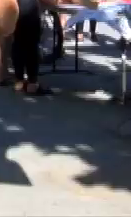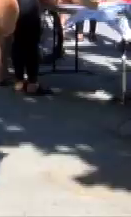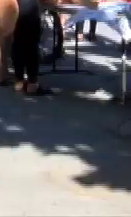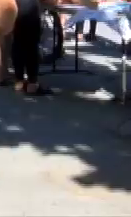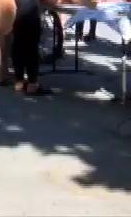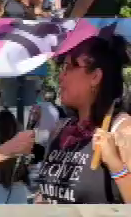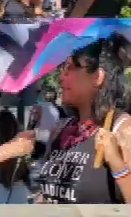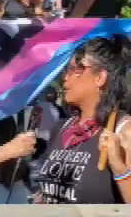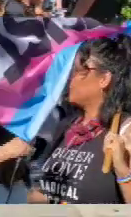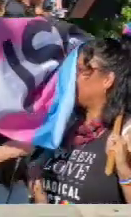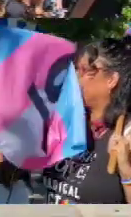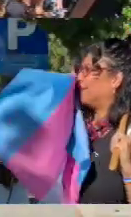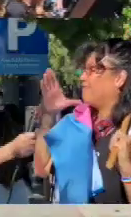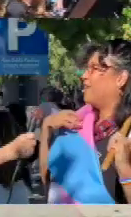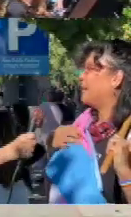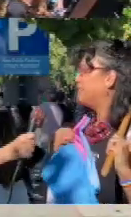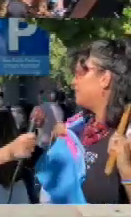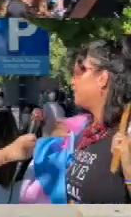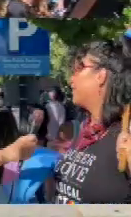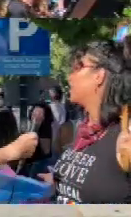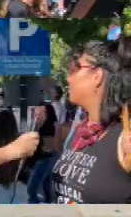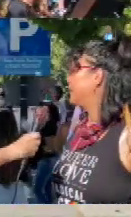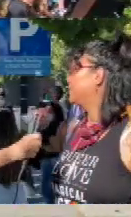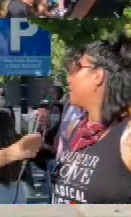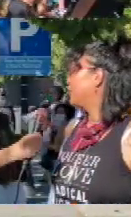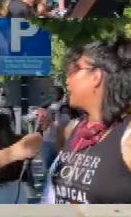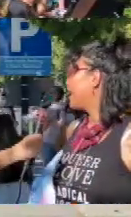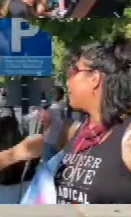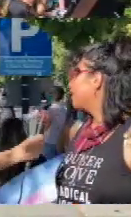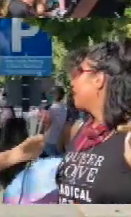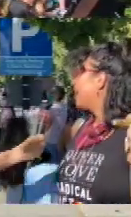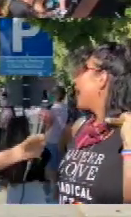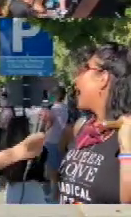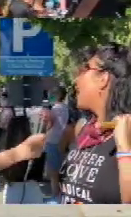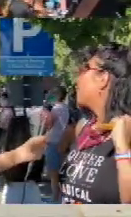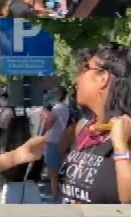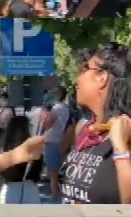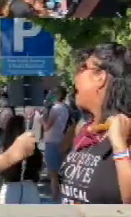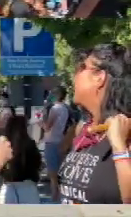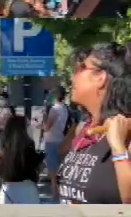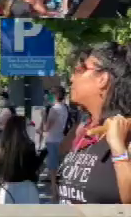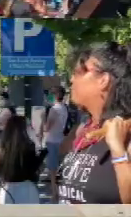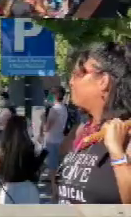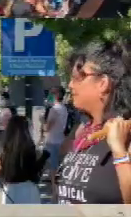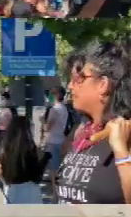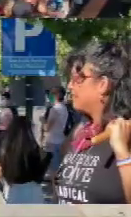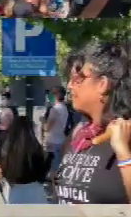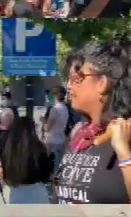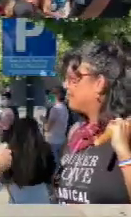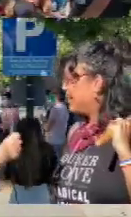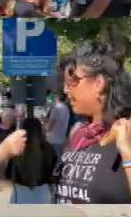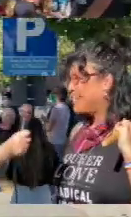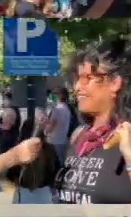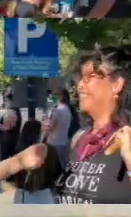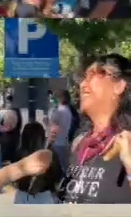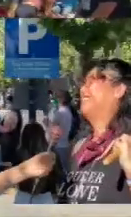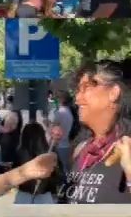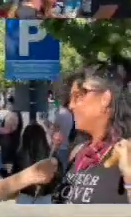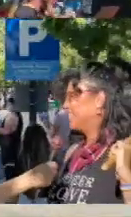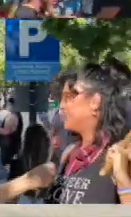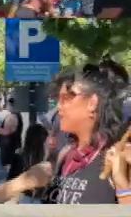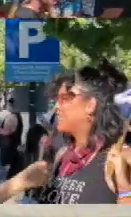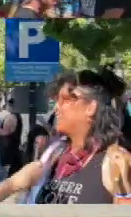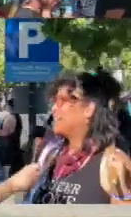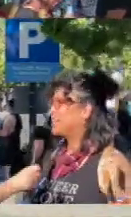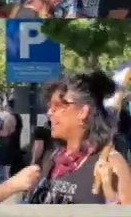than included. They're invited to share the space that we have. And they are here. They are here. Oh,